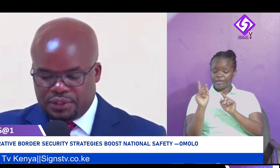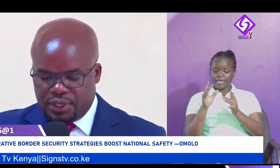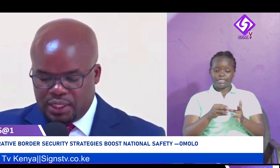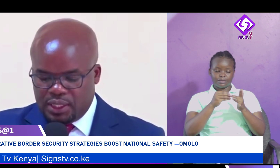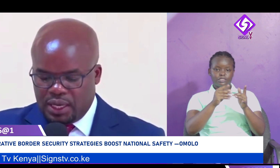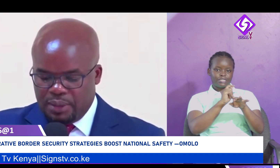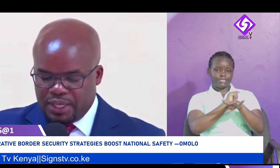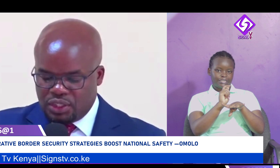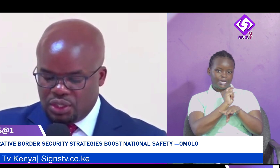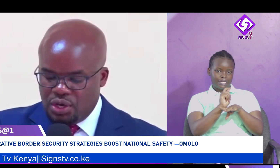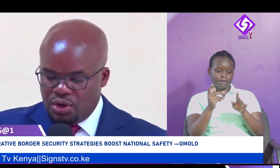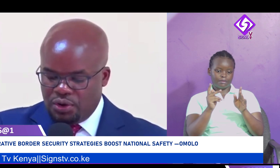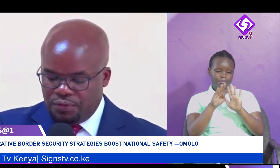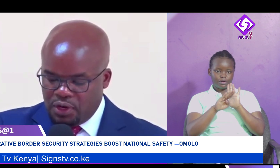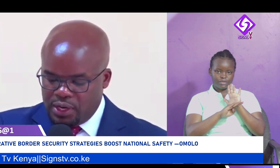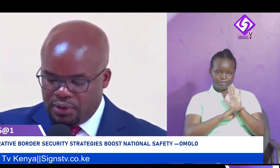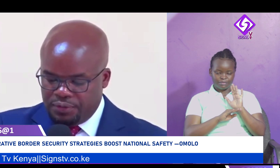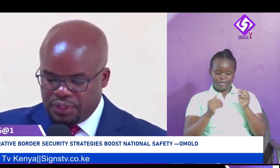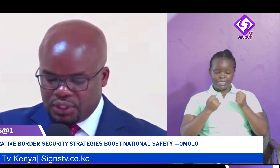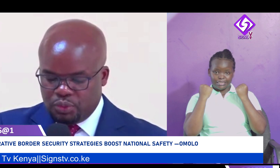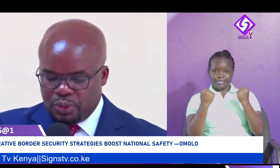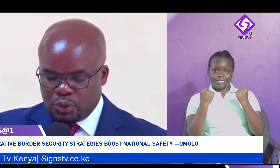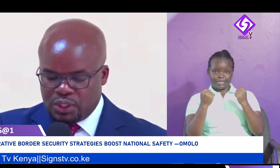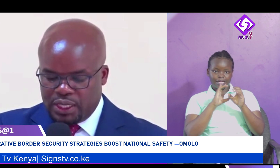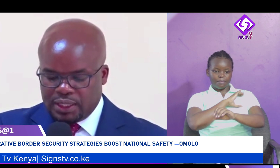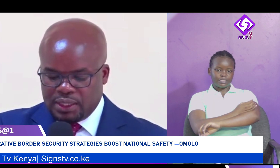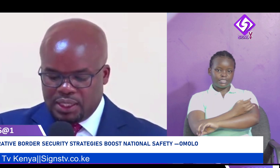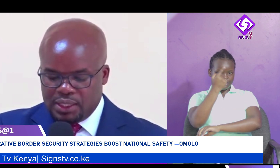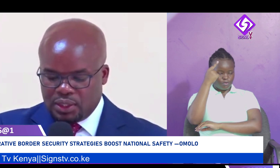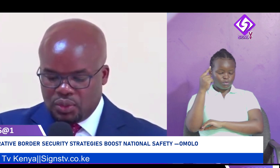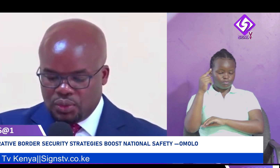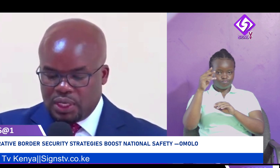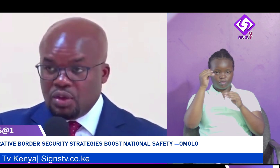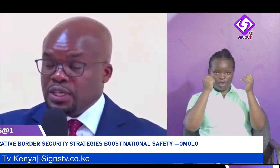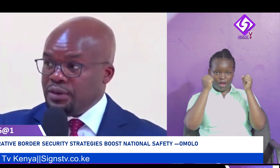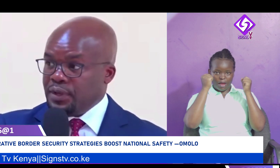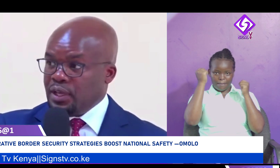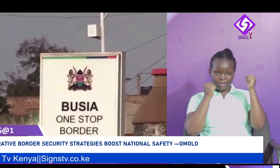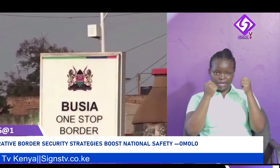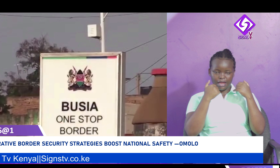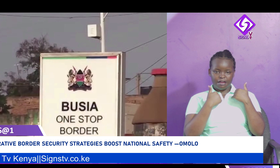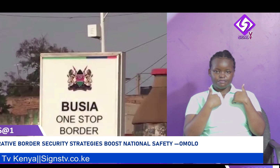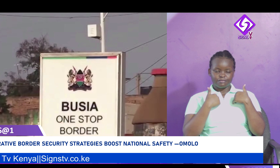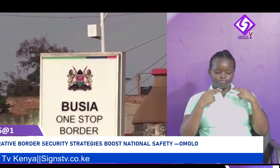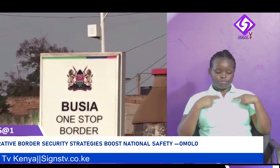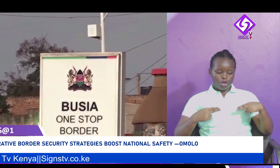have strengthened the capacity of frontline officers to be able to detect illicit goods and human trafficking. These are not merely